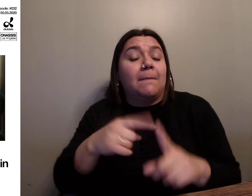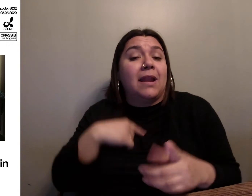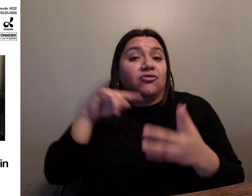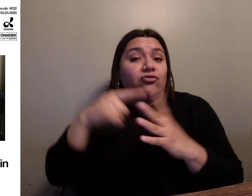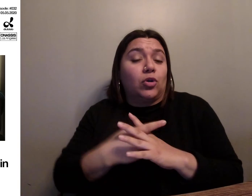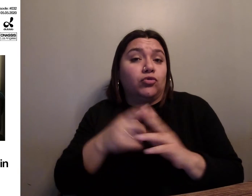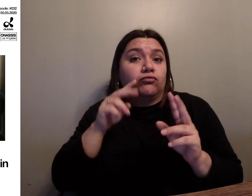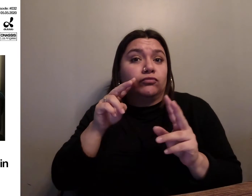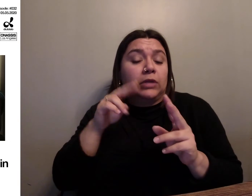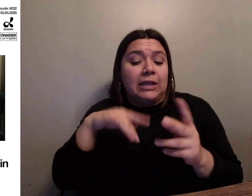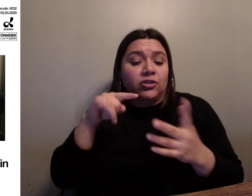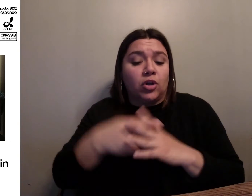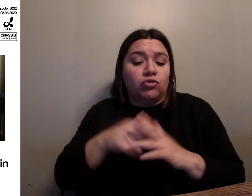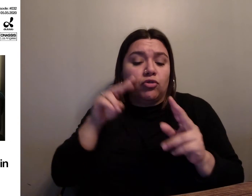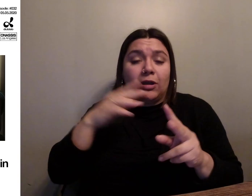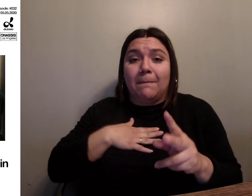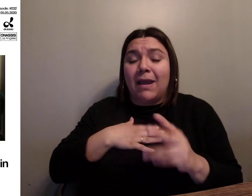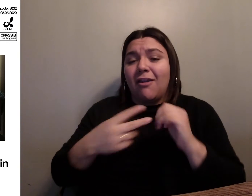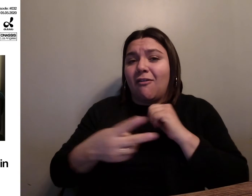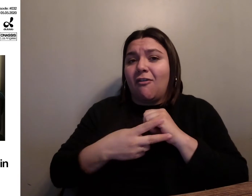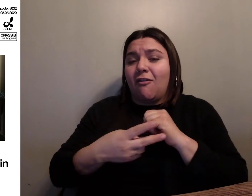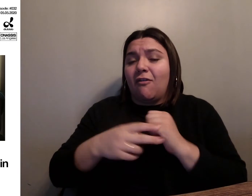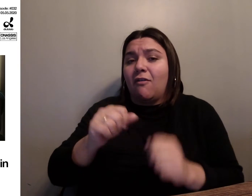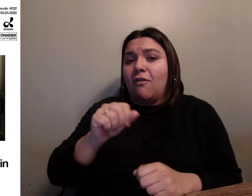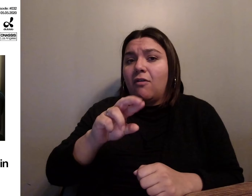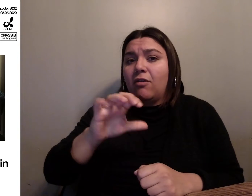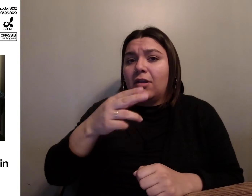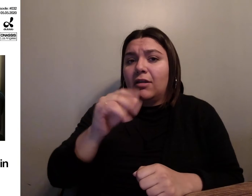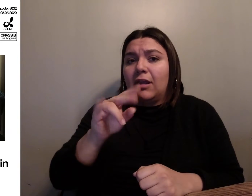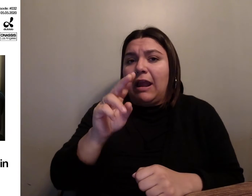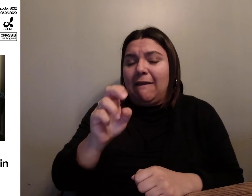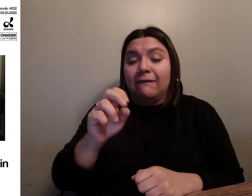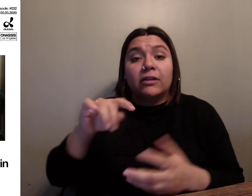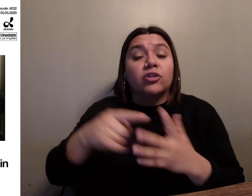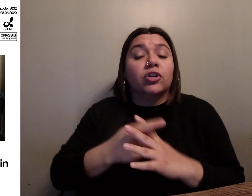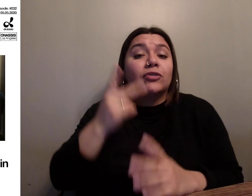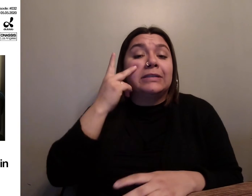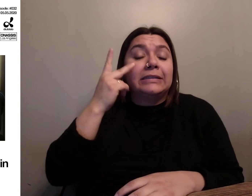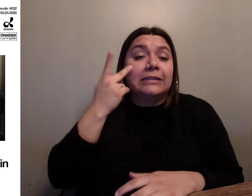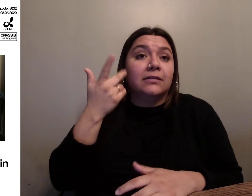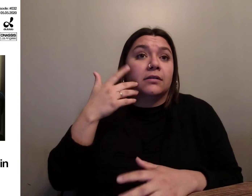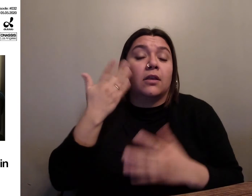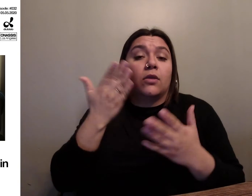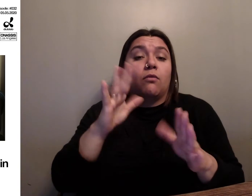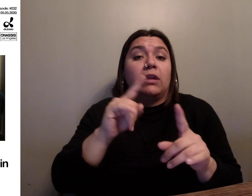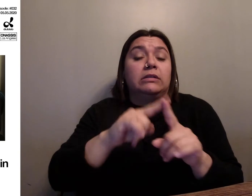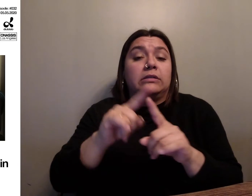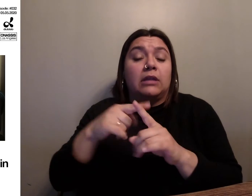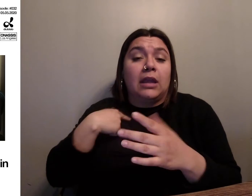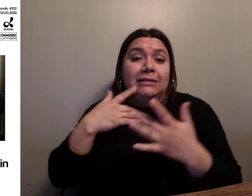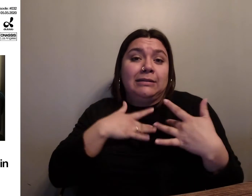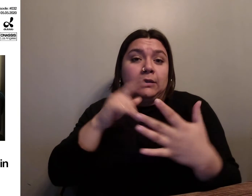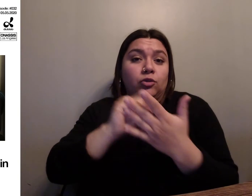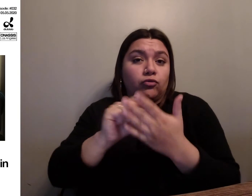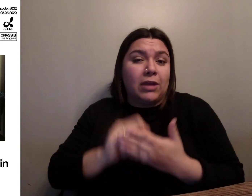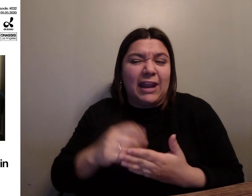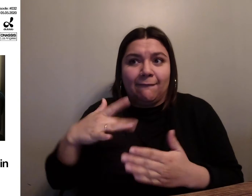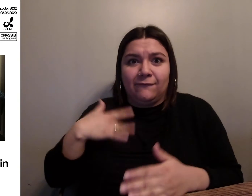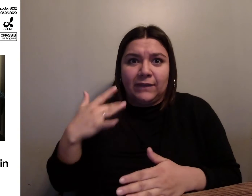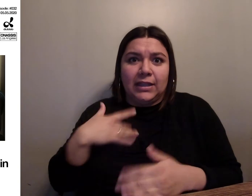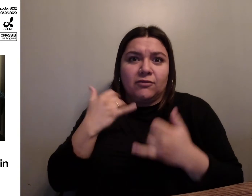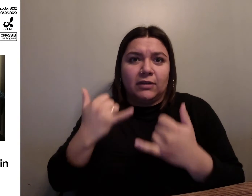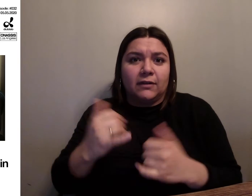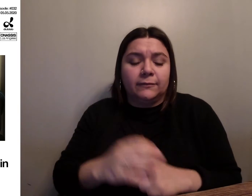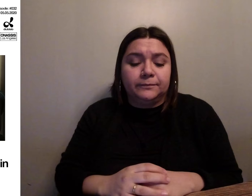writing and feeling right now, particularly with this pandemic. And I got to tell you, Paul, I'm